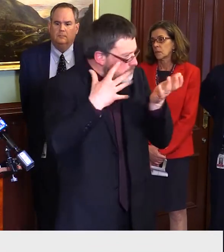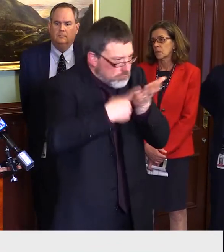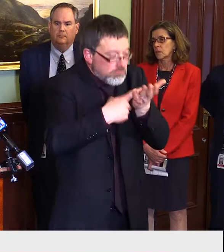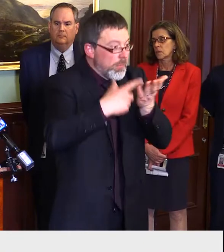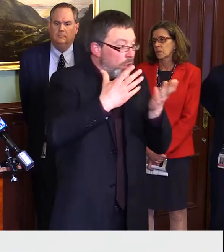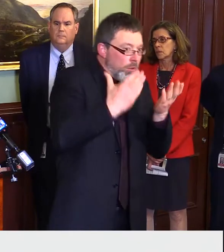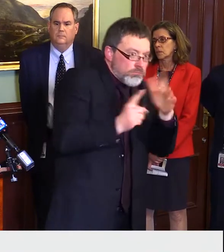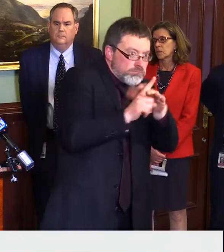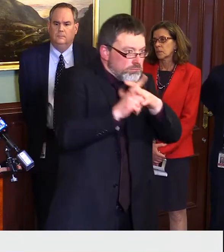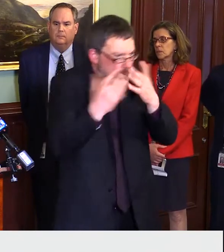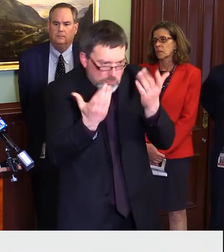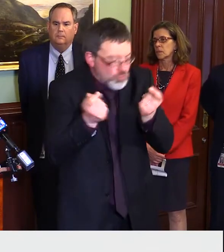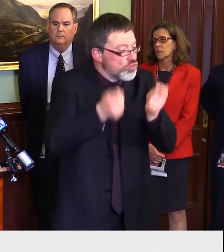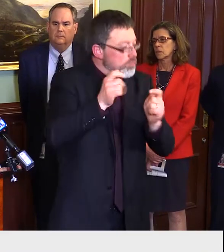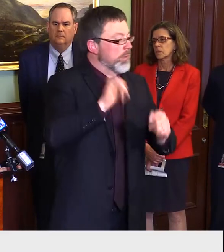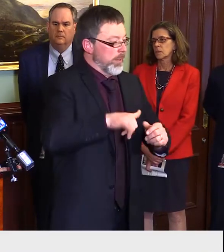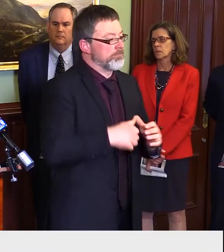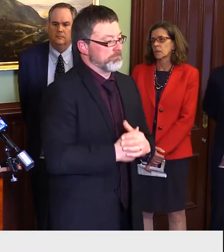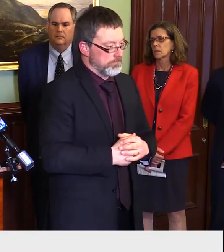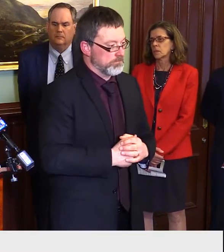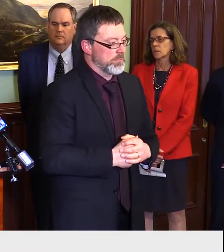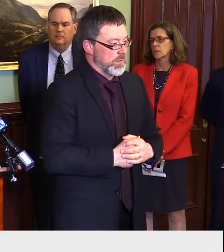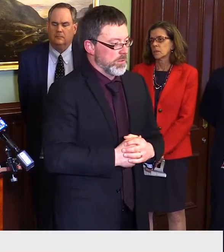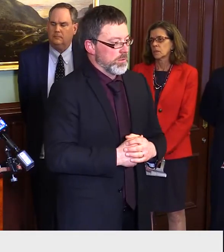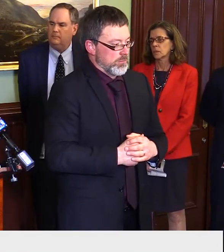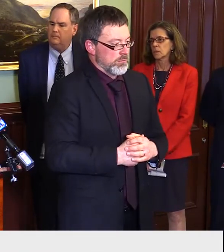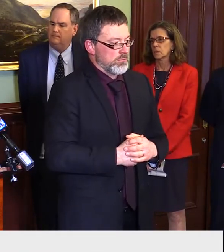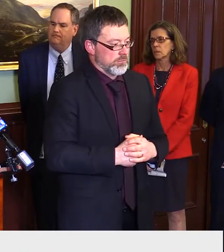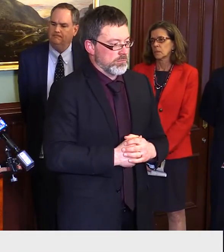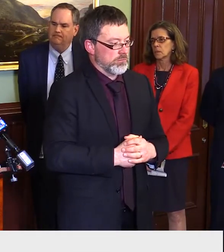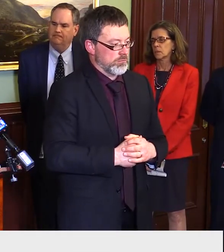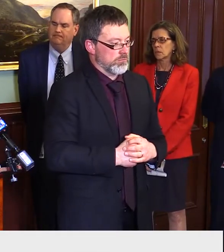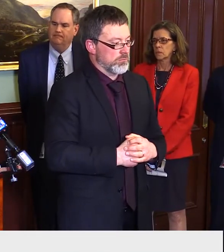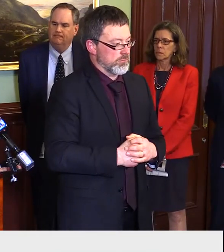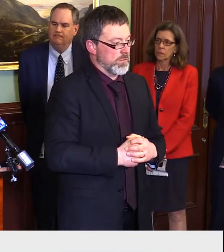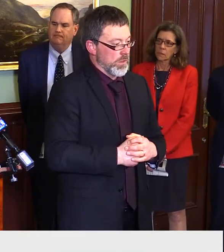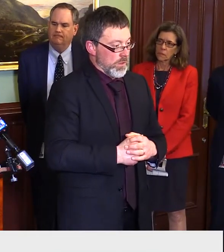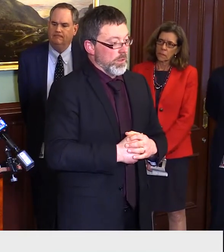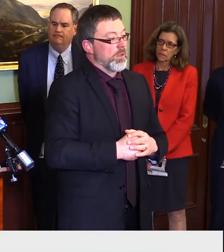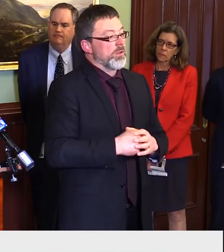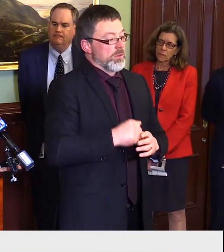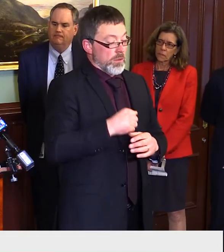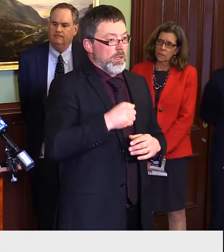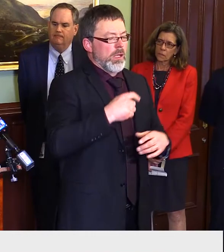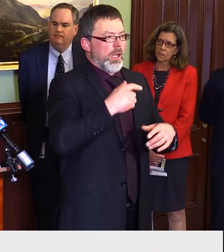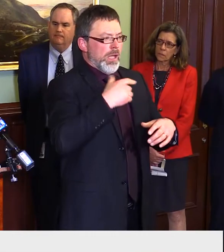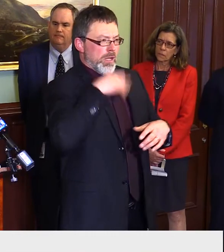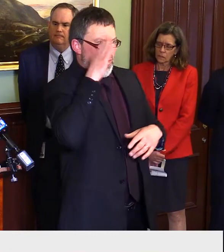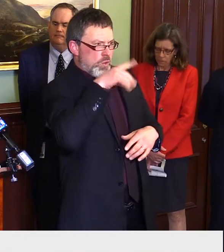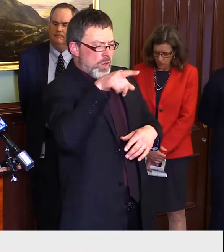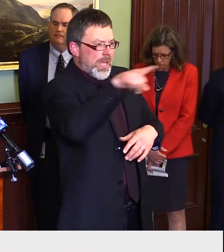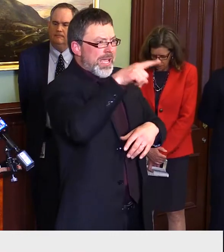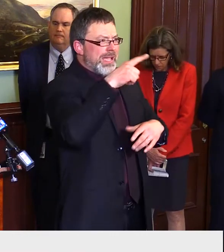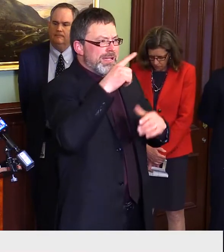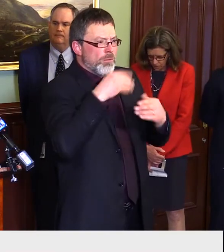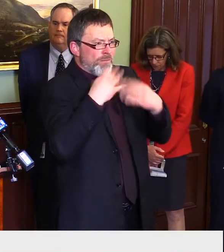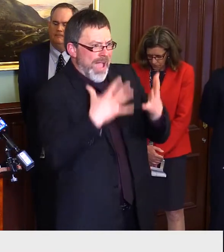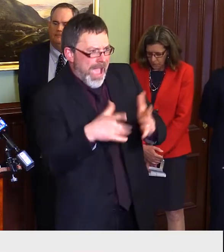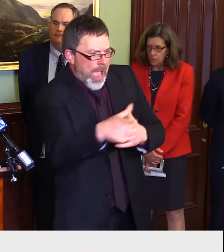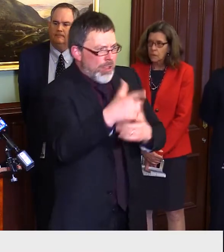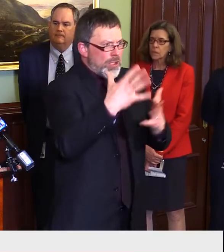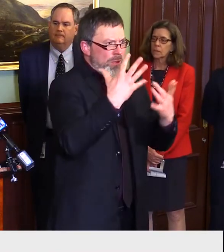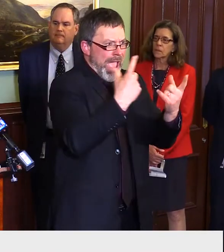all on that website. We are committed 100% to doing everything we can to ensure the health and safety of our most